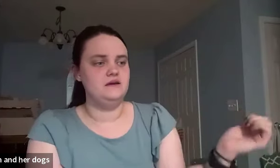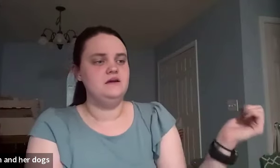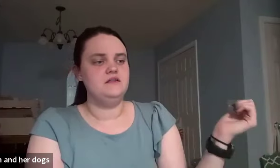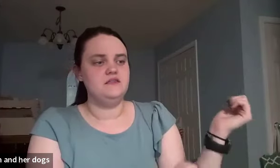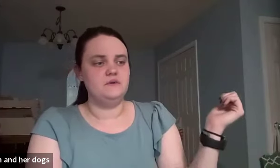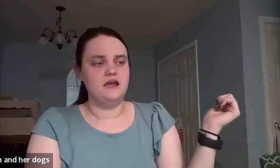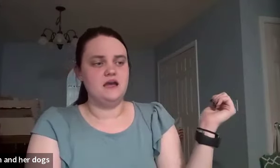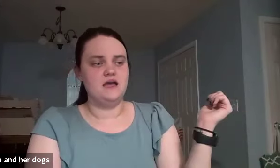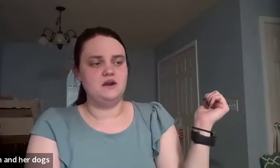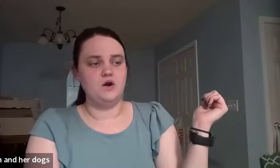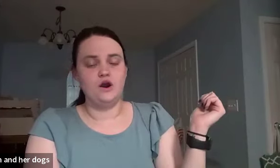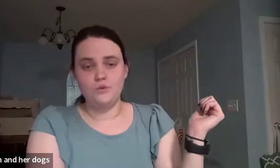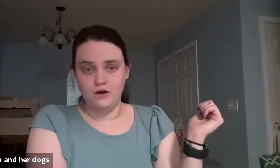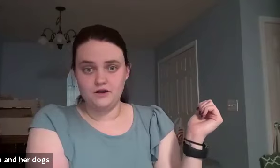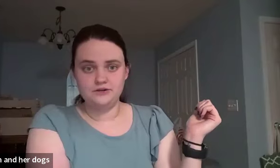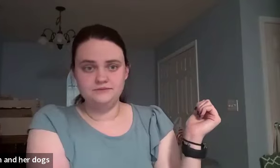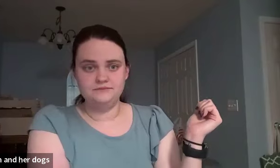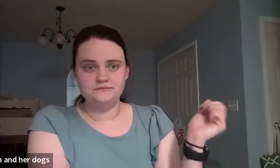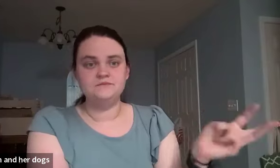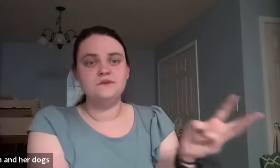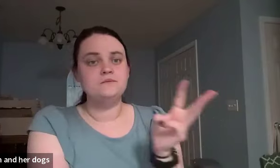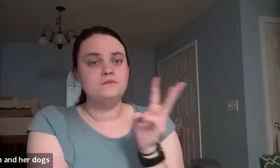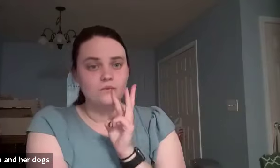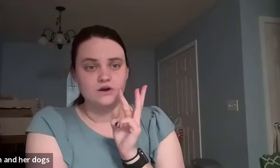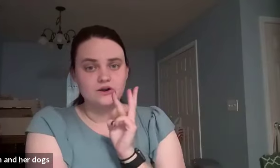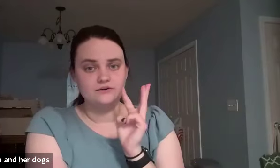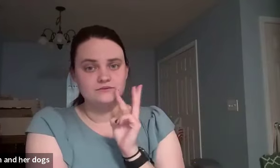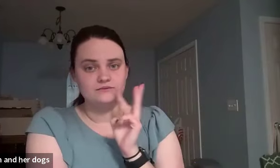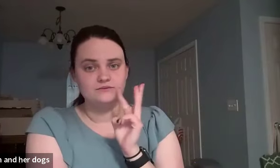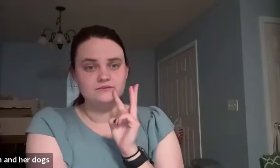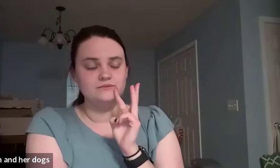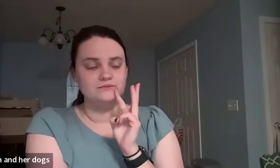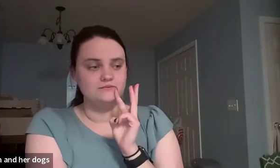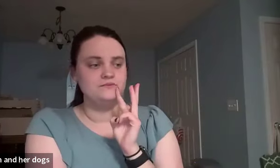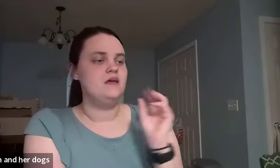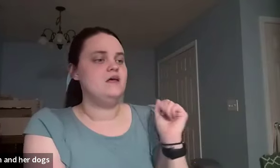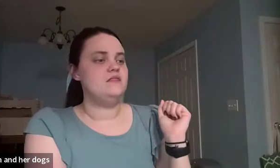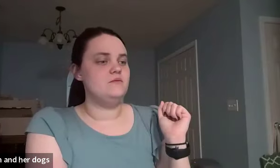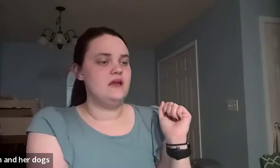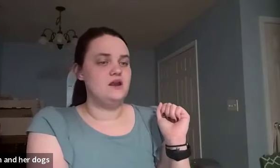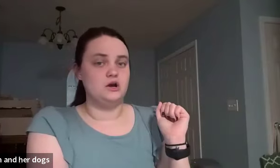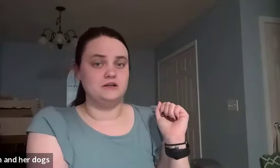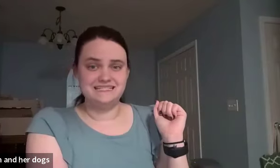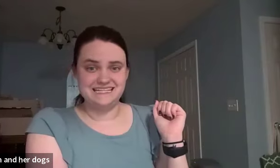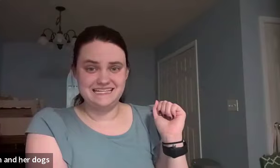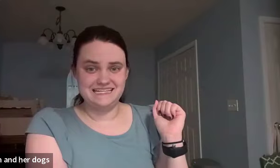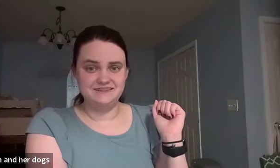Okay, then we had our water, water. Then we had our